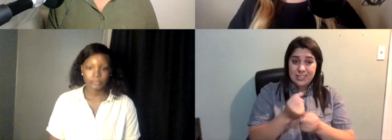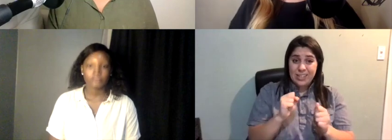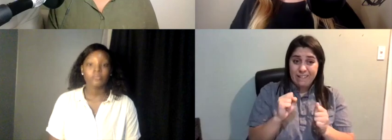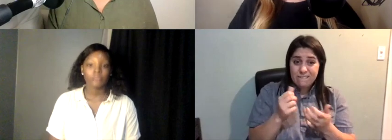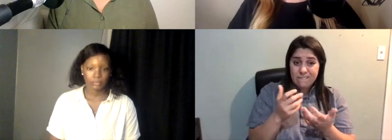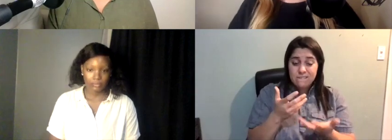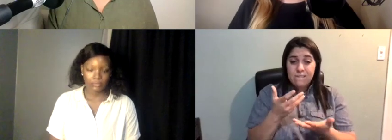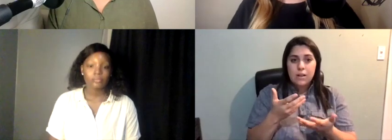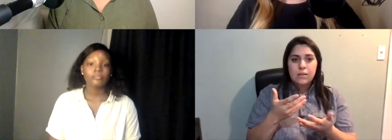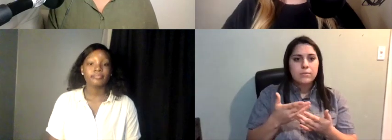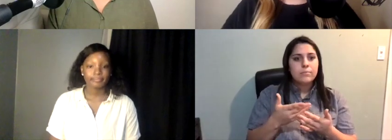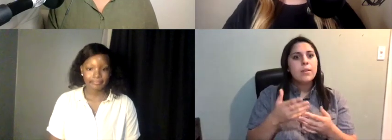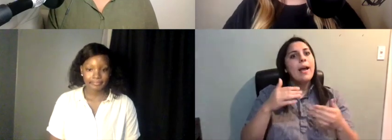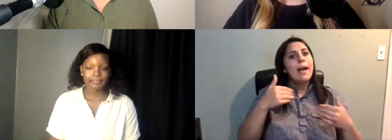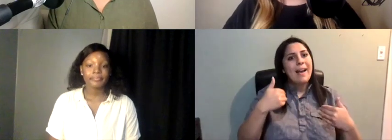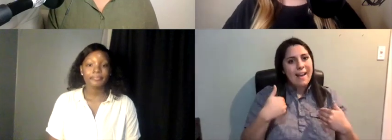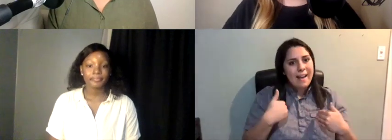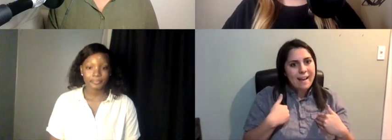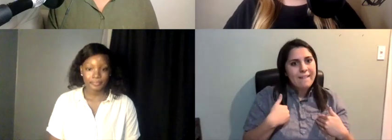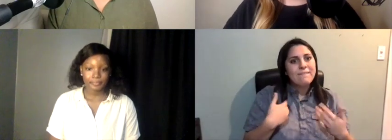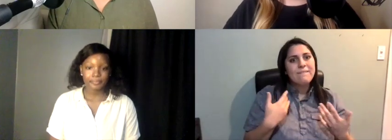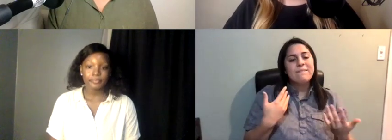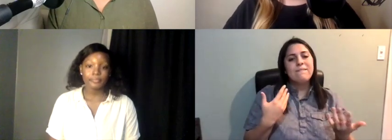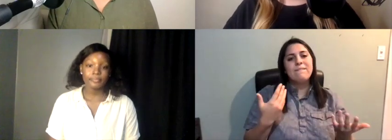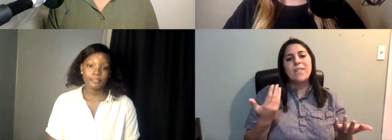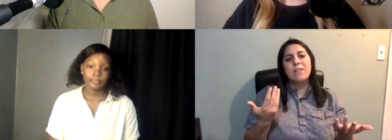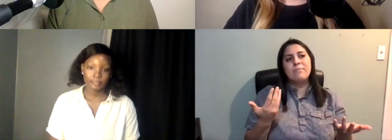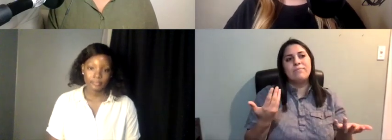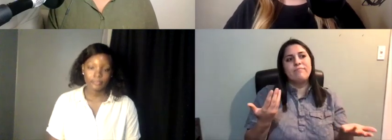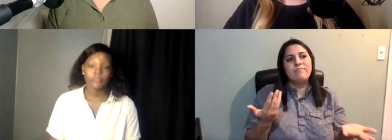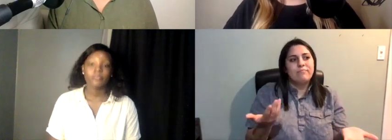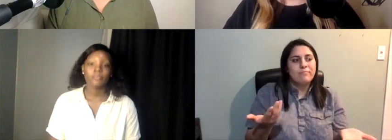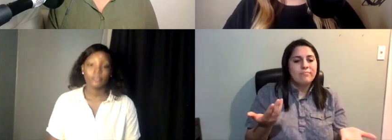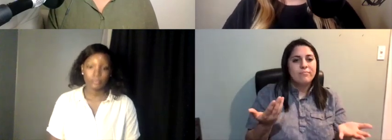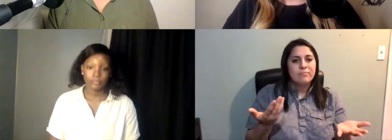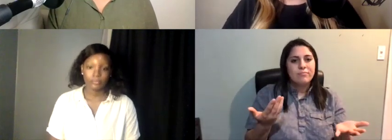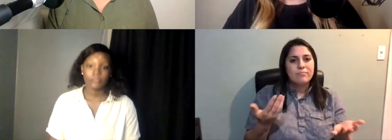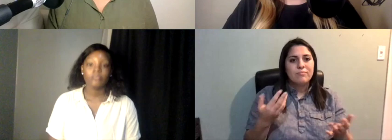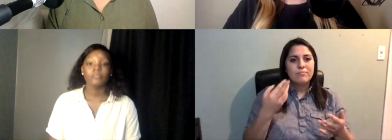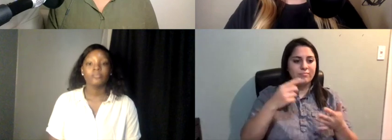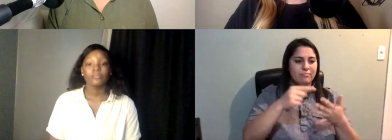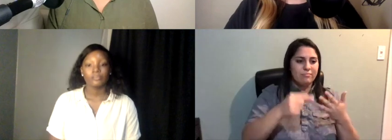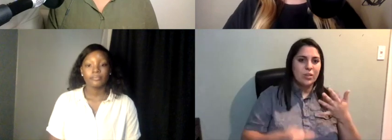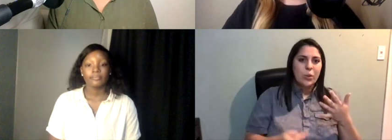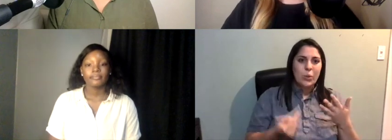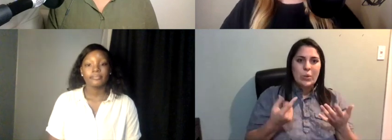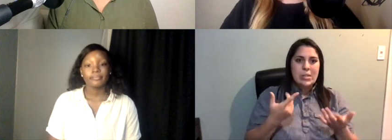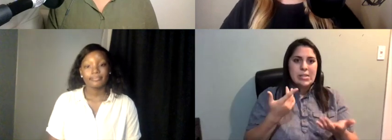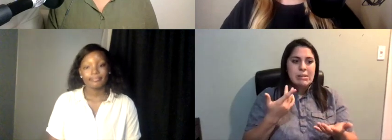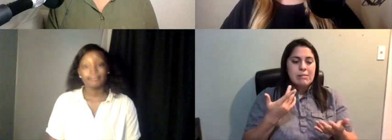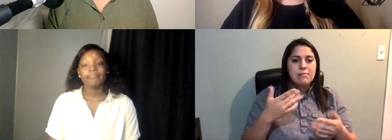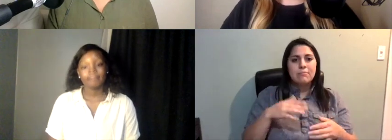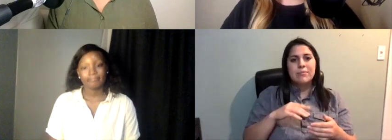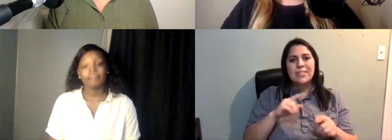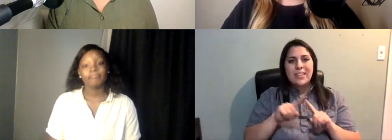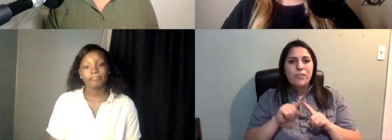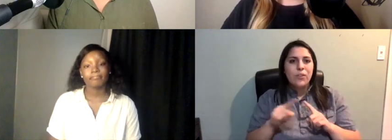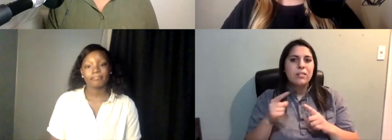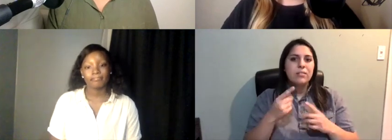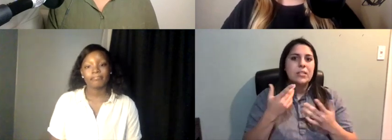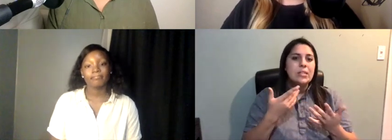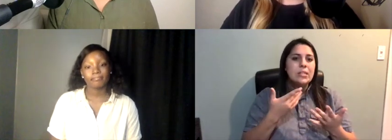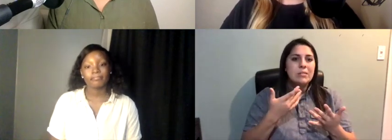said, there are other people to think about if you have a family, if you have responsibilities, which we all do, but in what capacity? Right. And